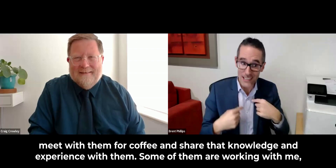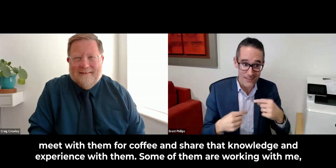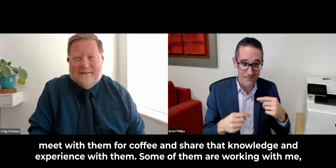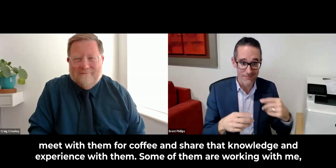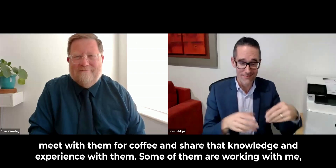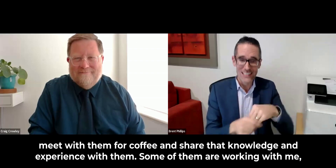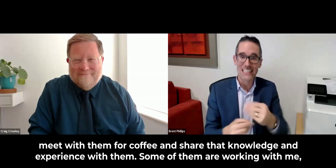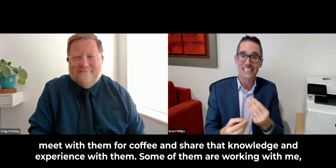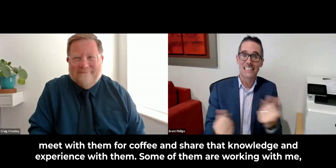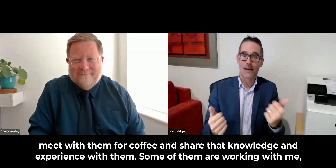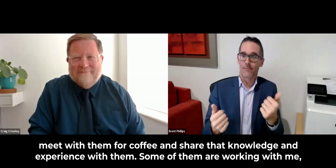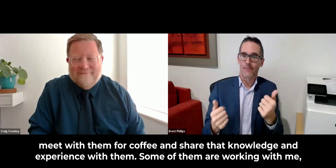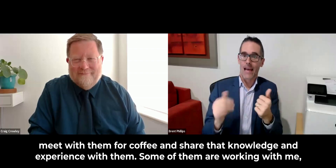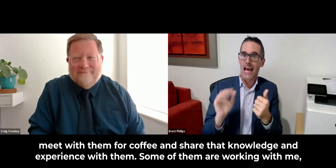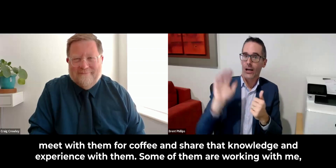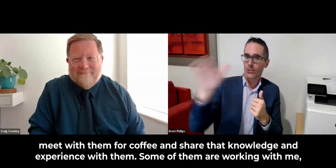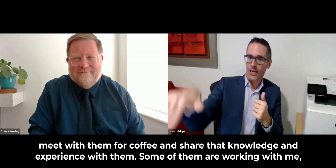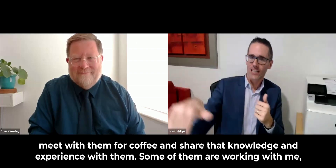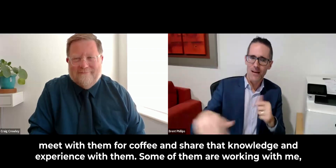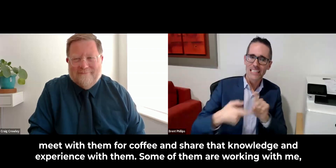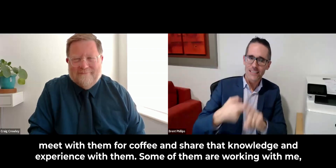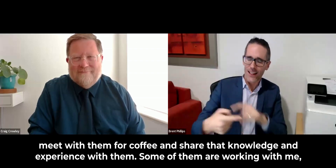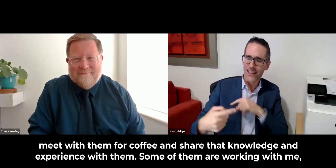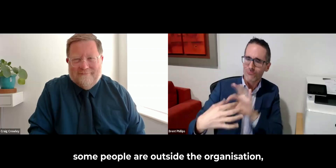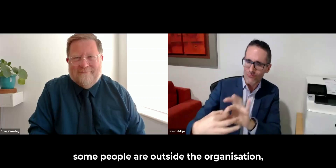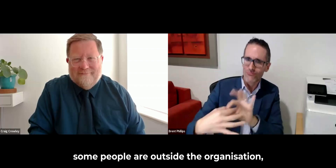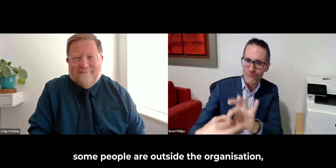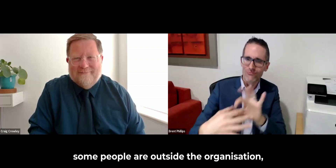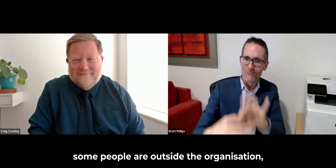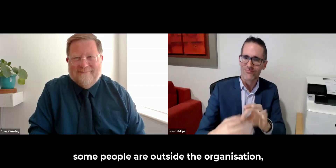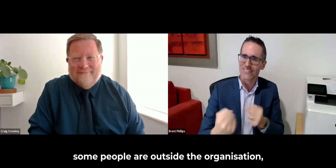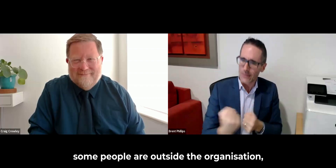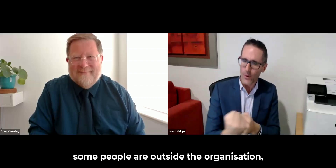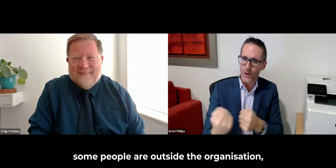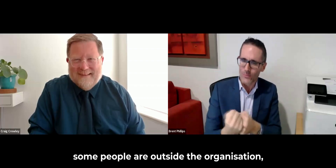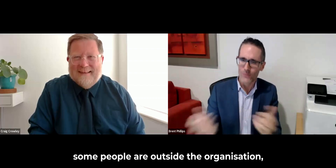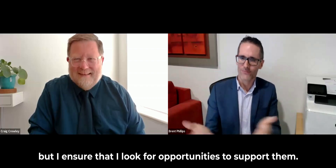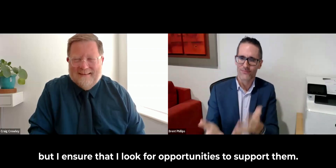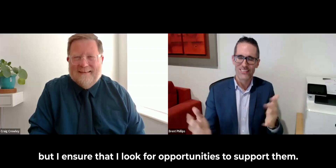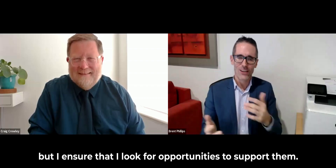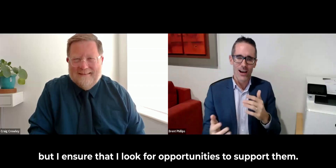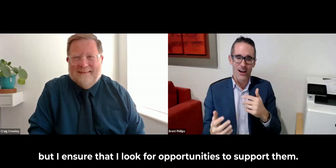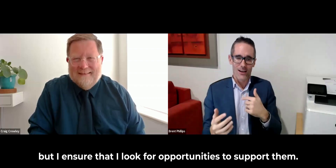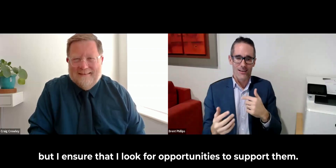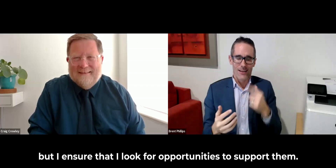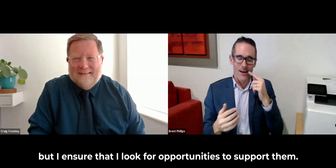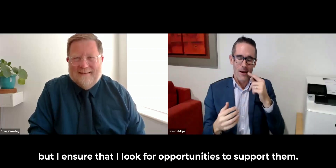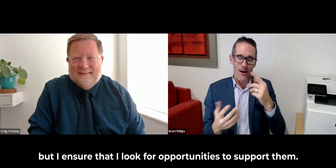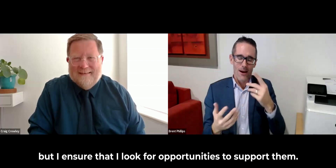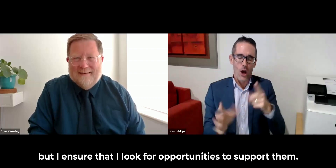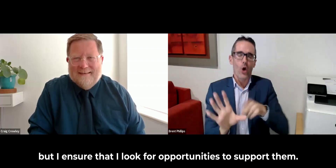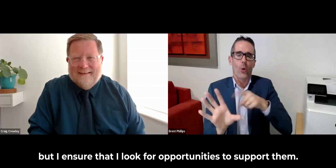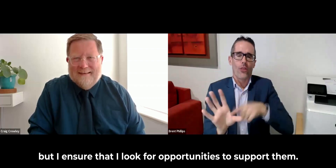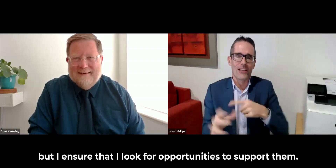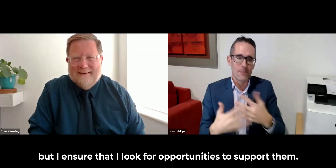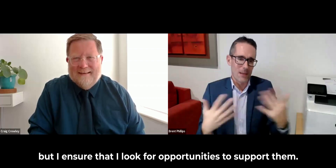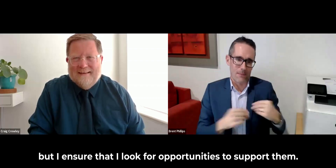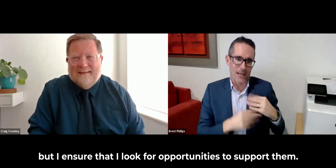experience with them. Some of them are working with me. Some people are outside the organization, but I ensure that I look for opportunities to